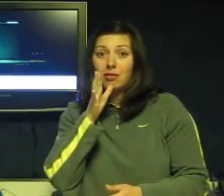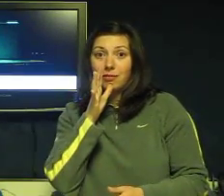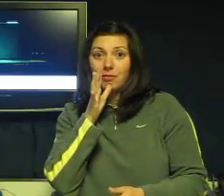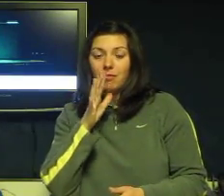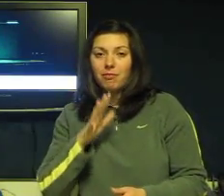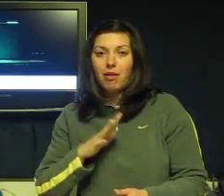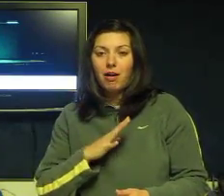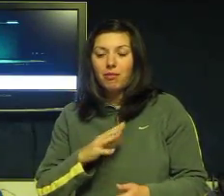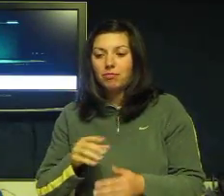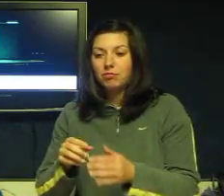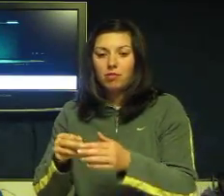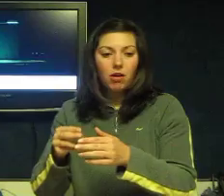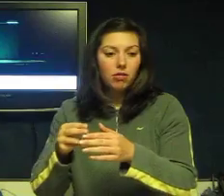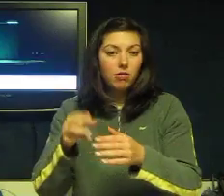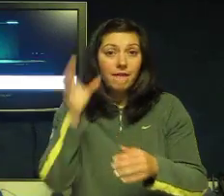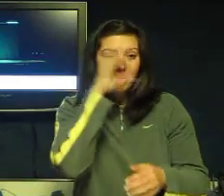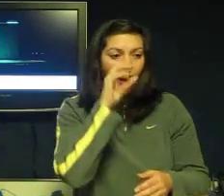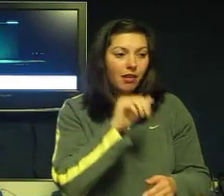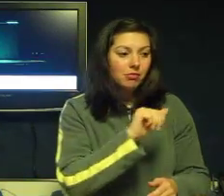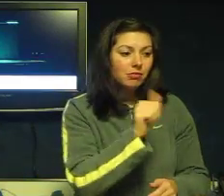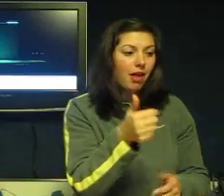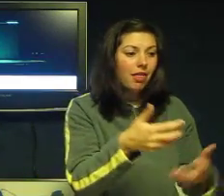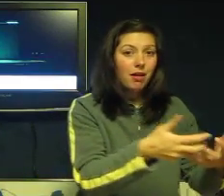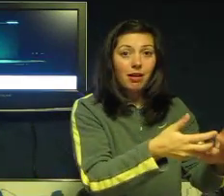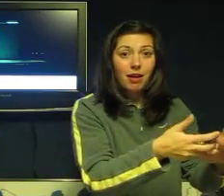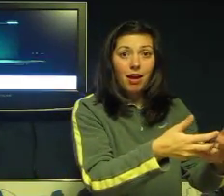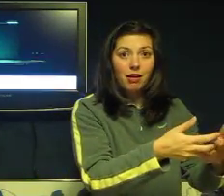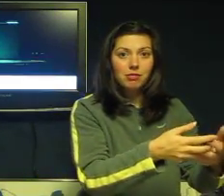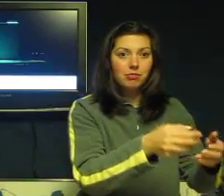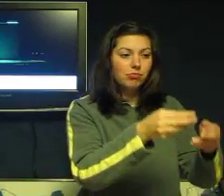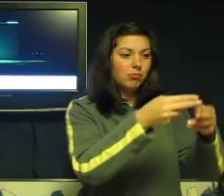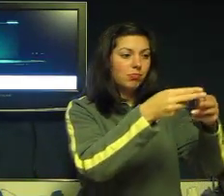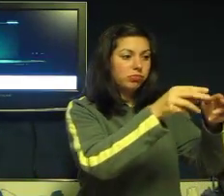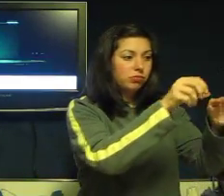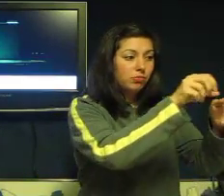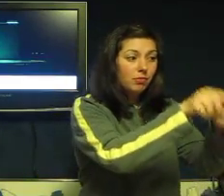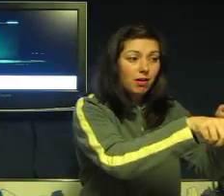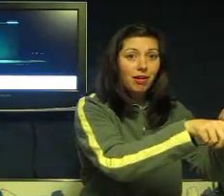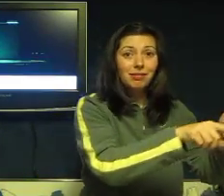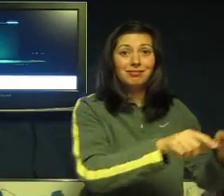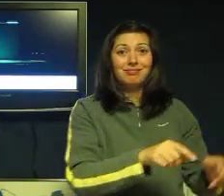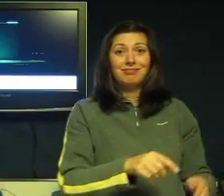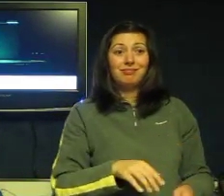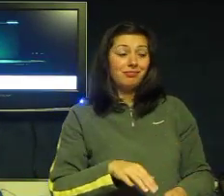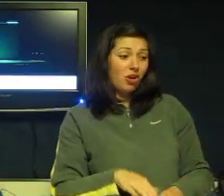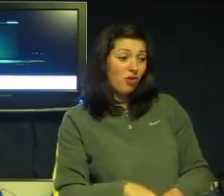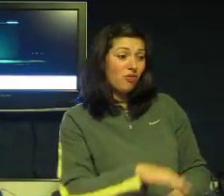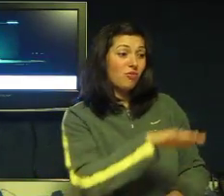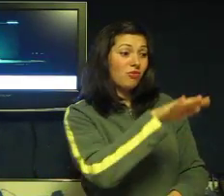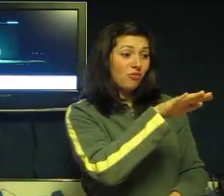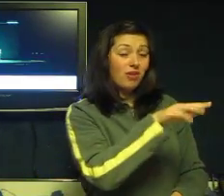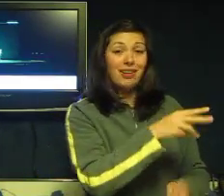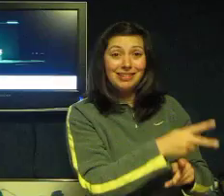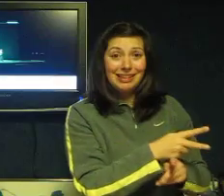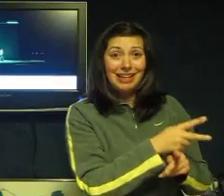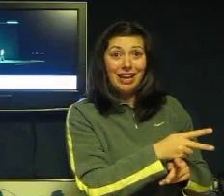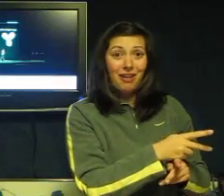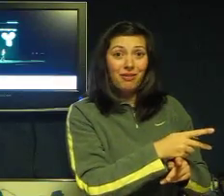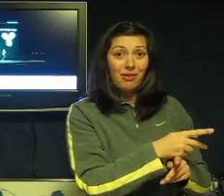of this other bird, to be raised by this other bird, the host, we call it. And what's clever, though,